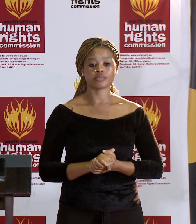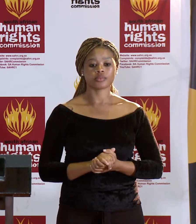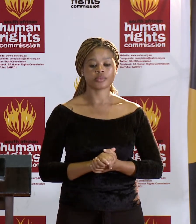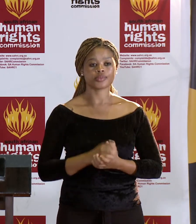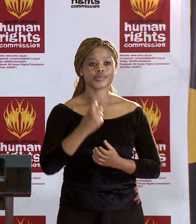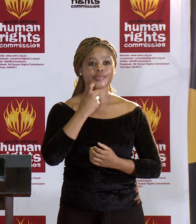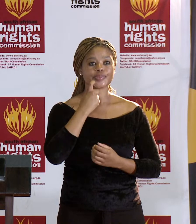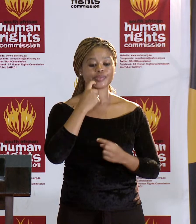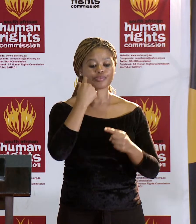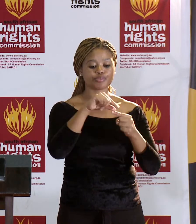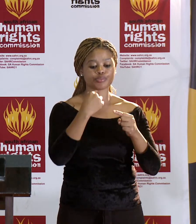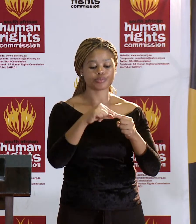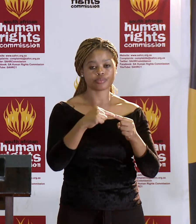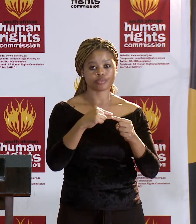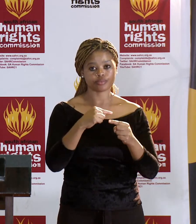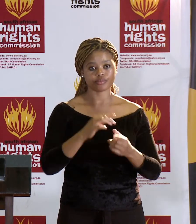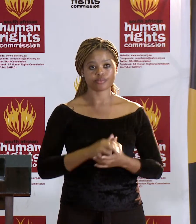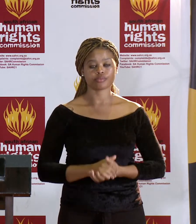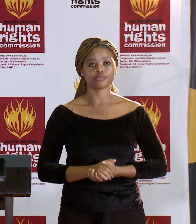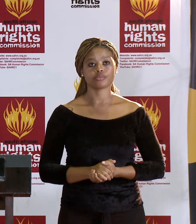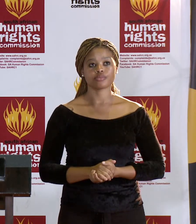simple words.